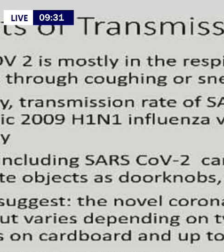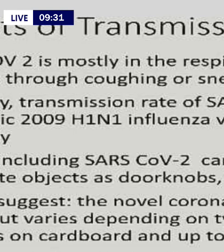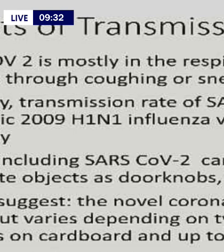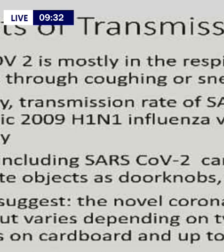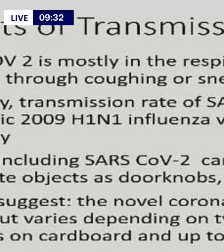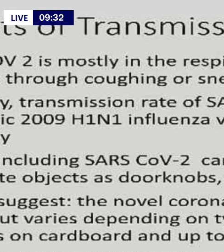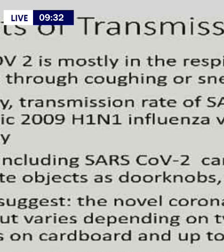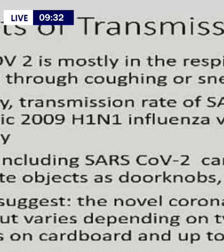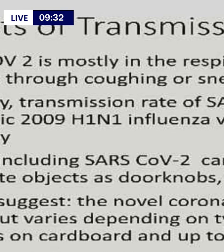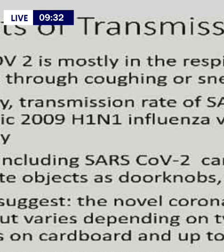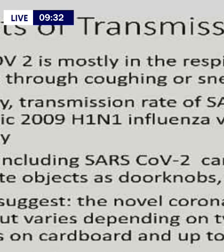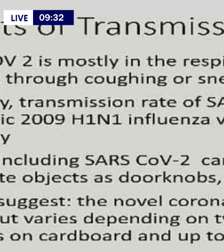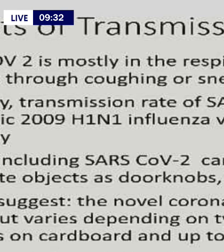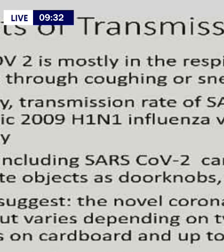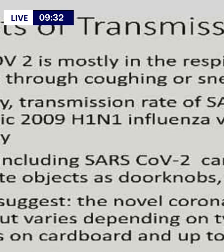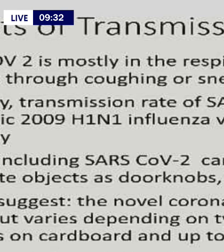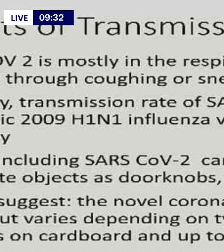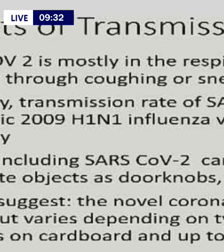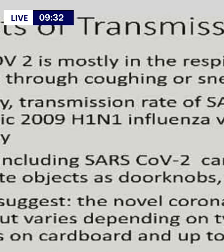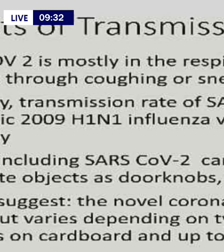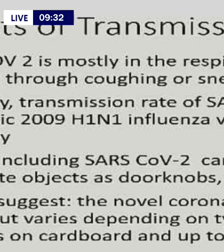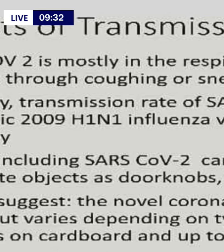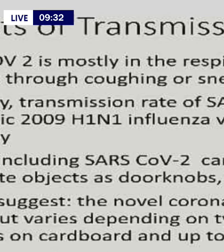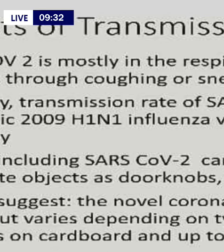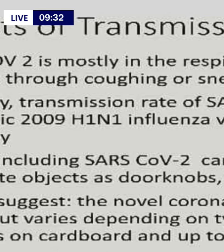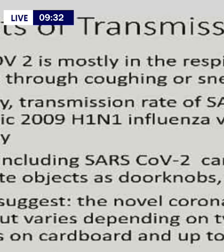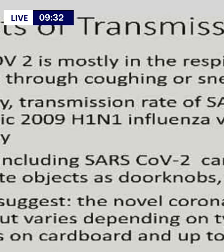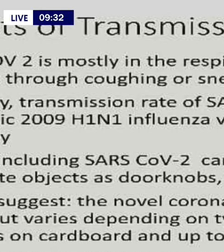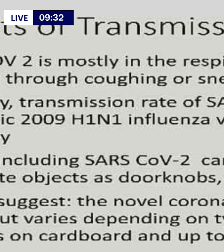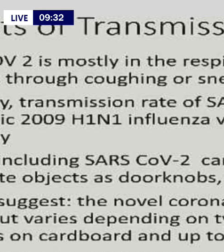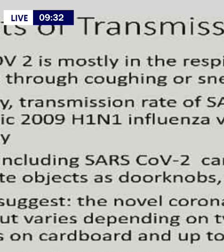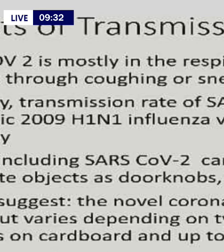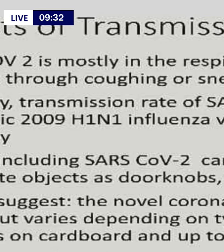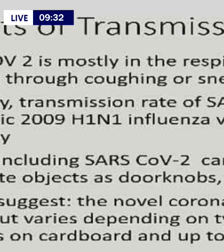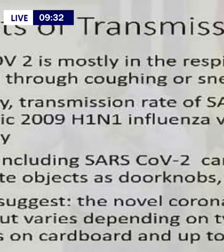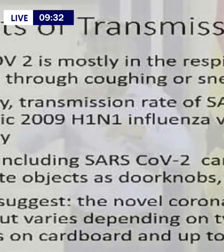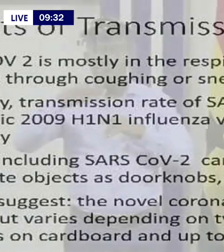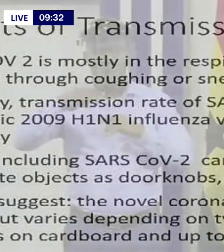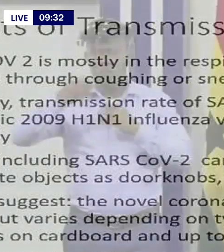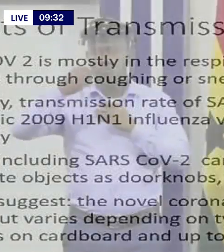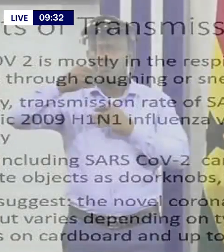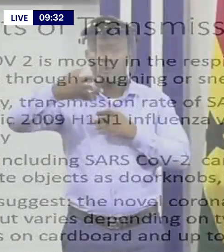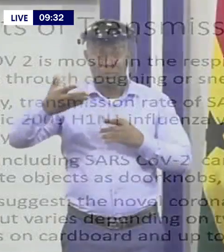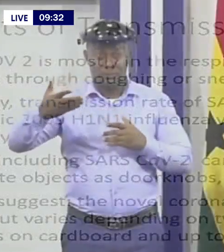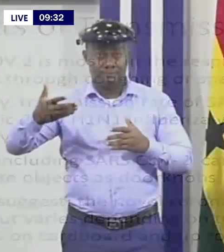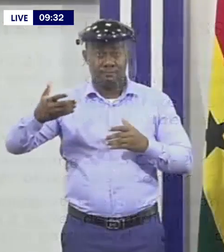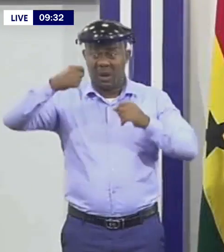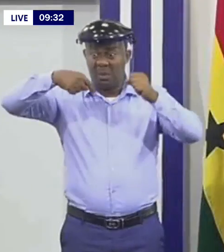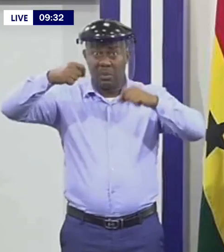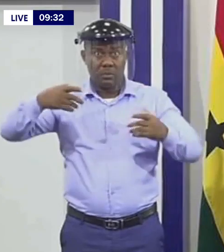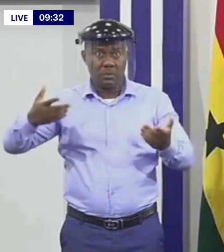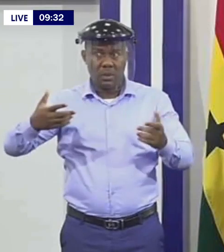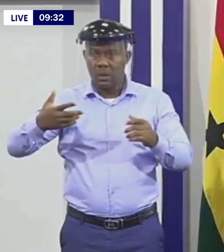COVID-19 is transmitted mostly through droplets and fomites during close unprotected